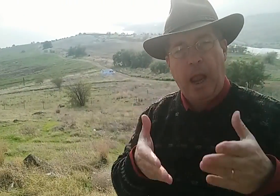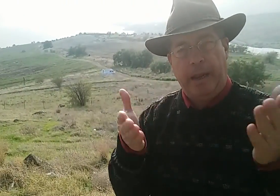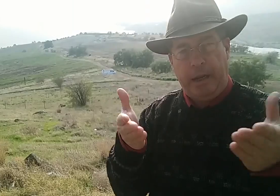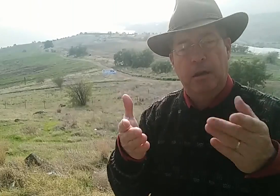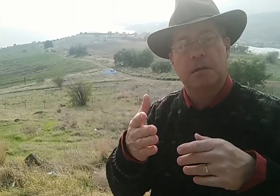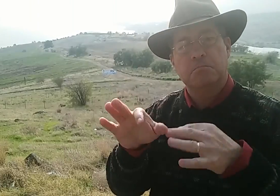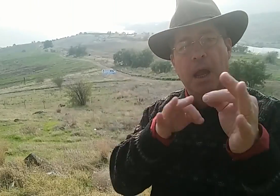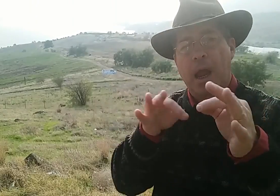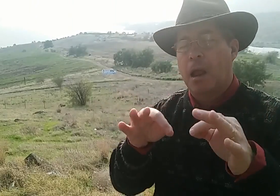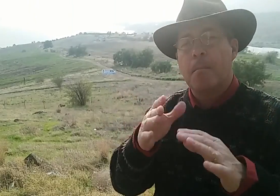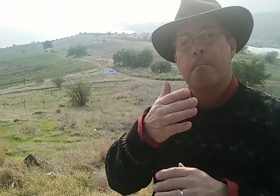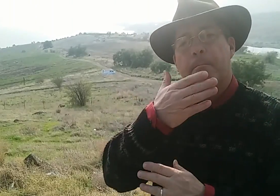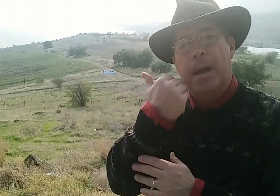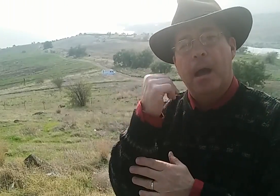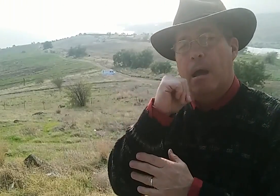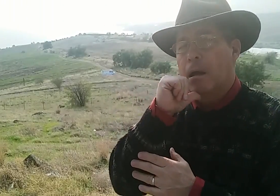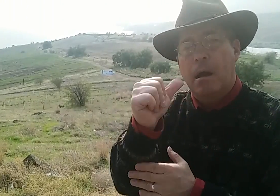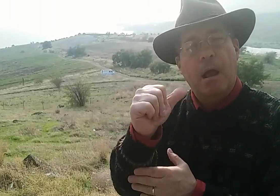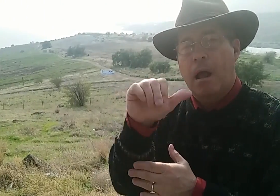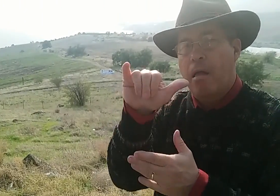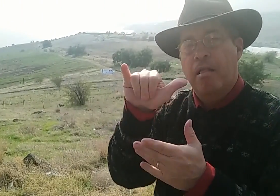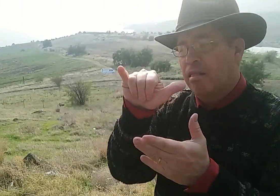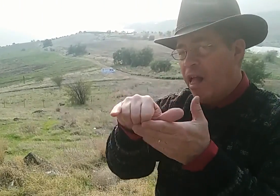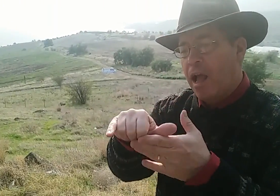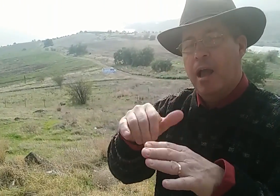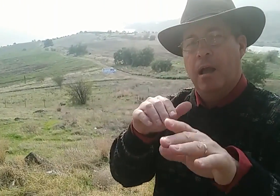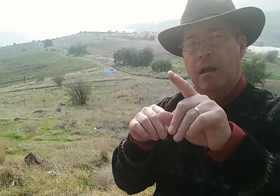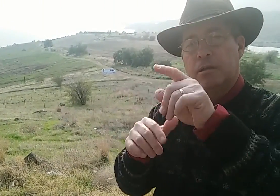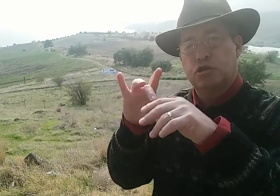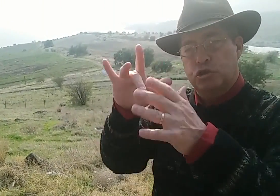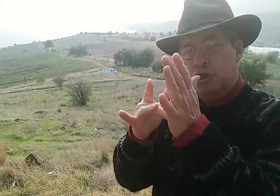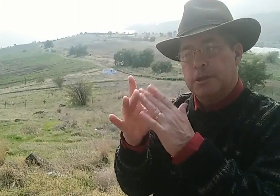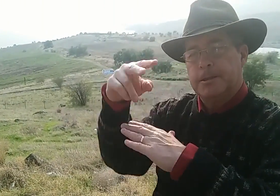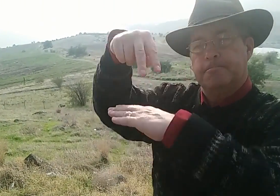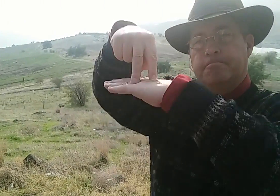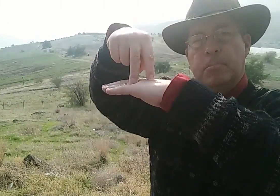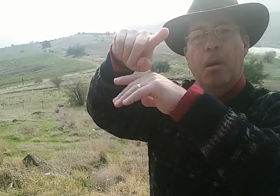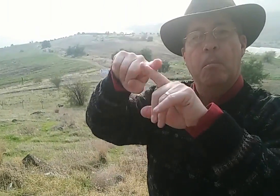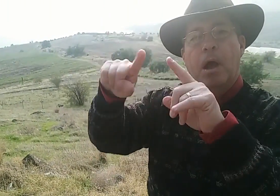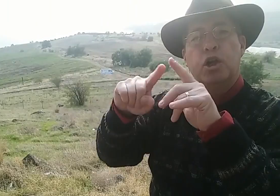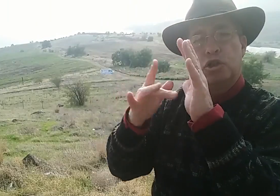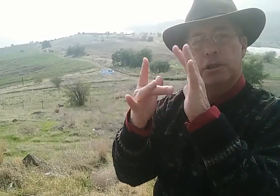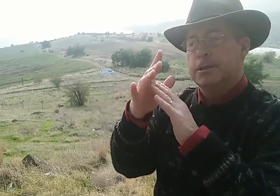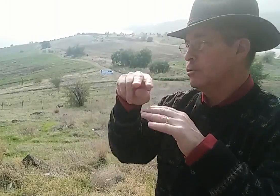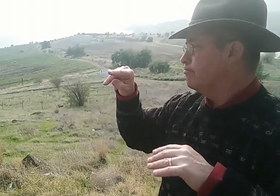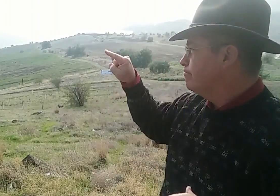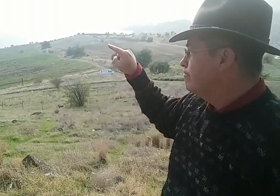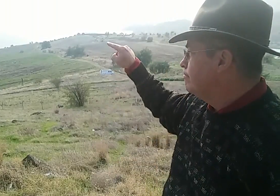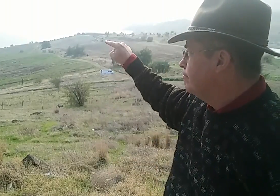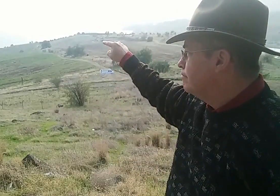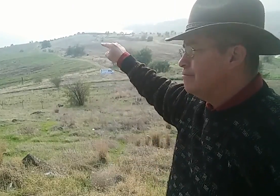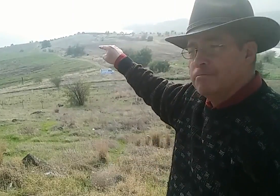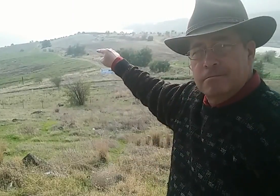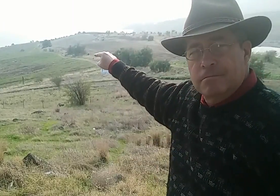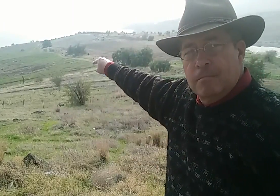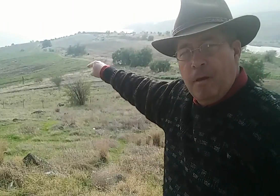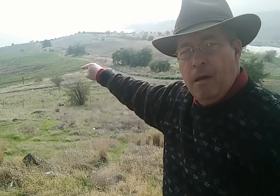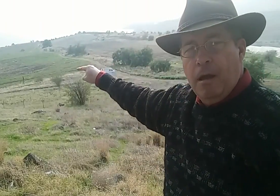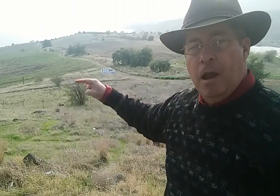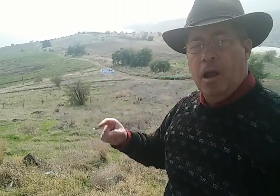5,000 people. Our guide here was explaining to us that Jesus may not have stood up here, but